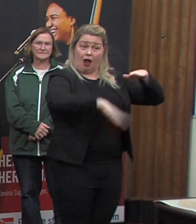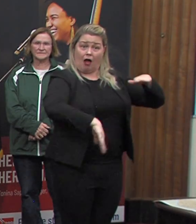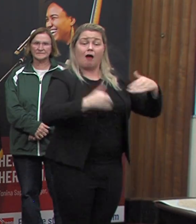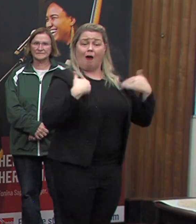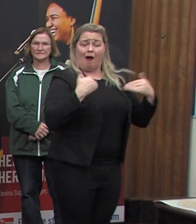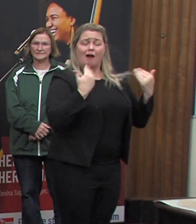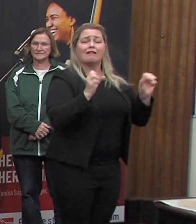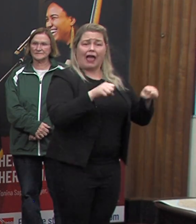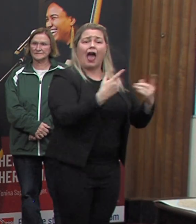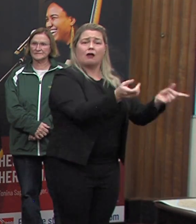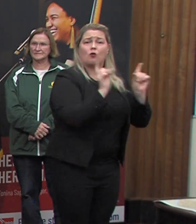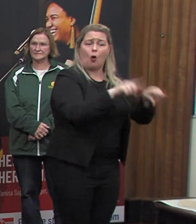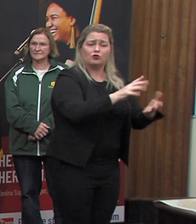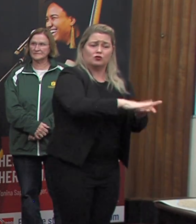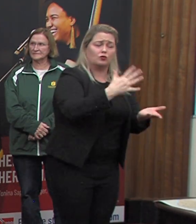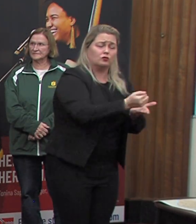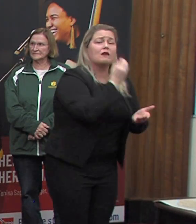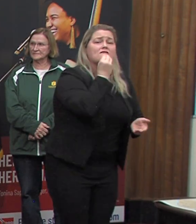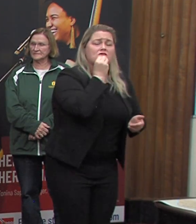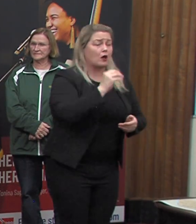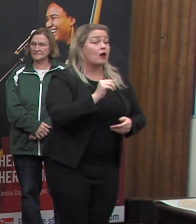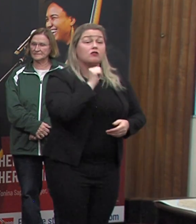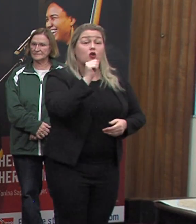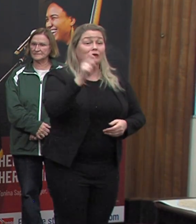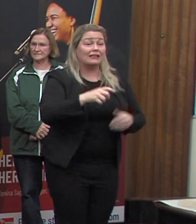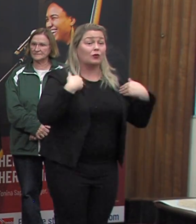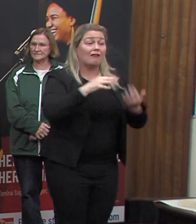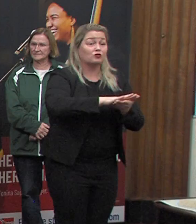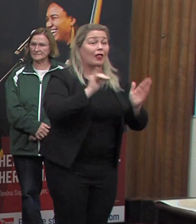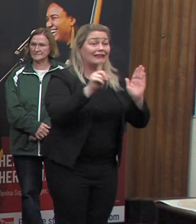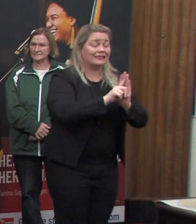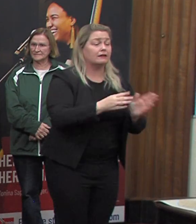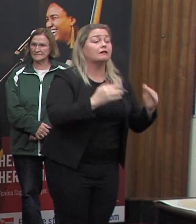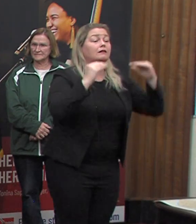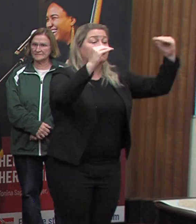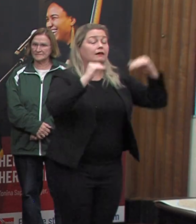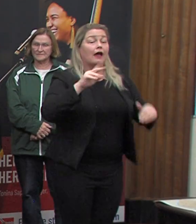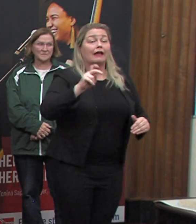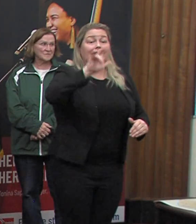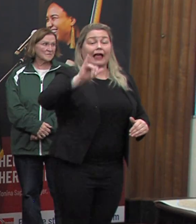have to have a school ID. I'll introduce Kelly Garrett now.